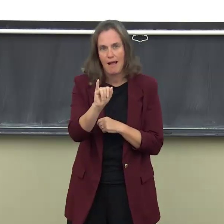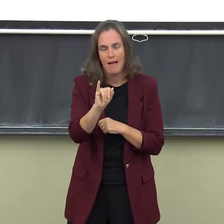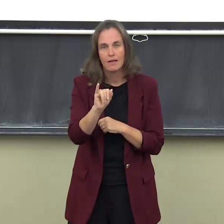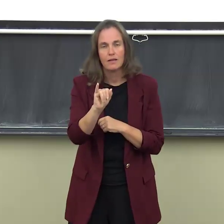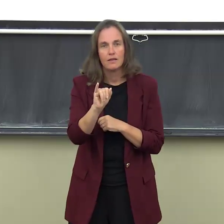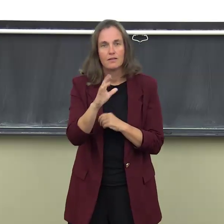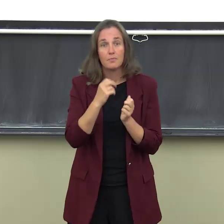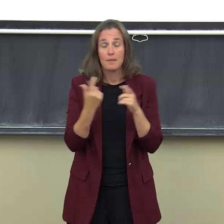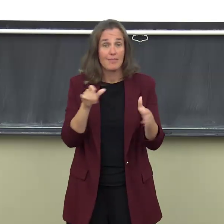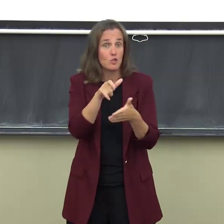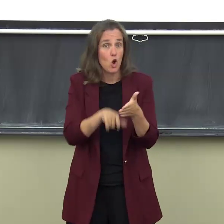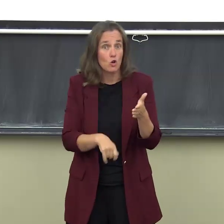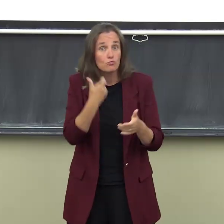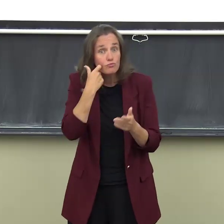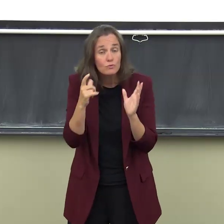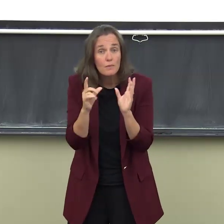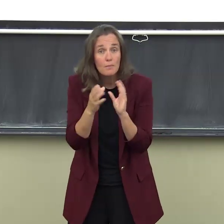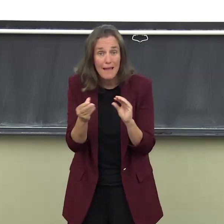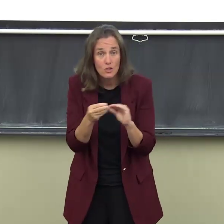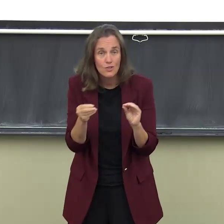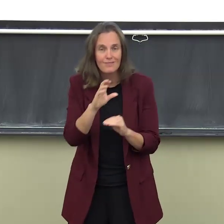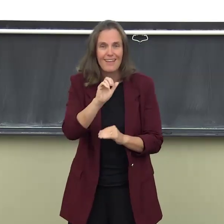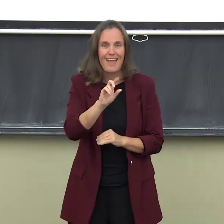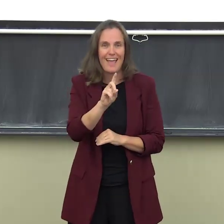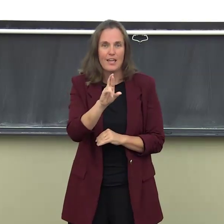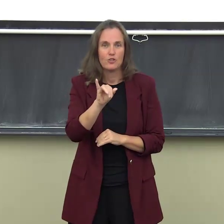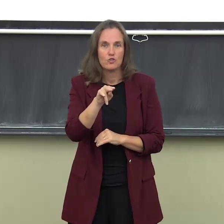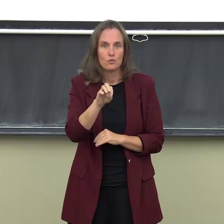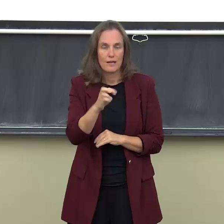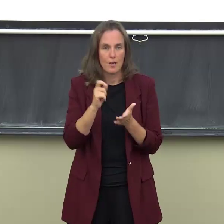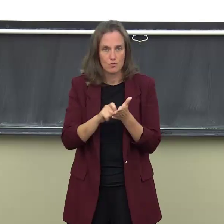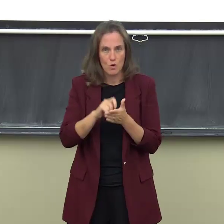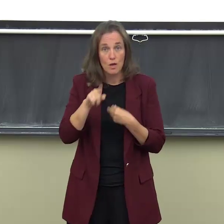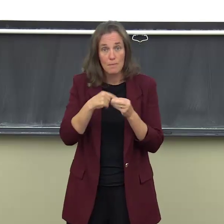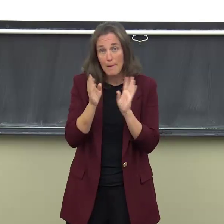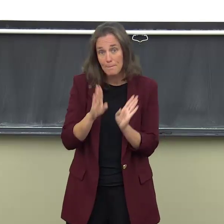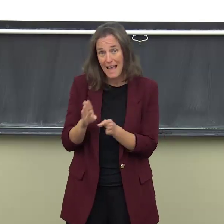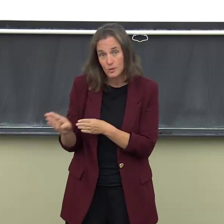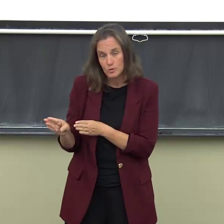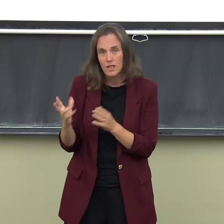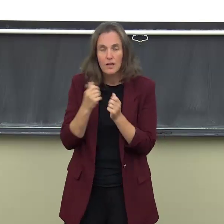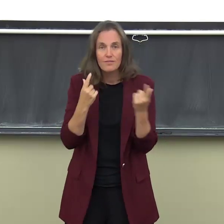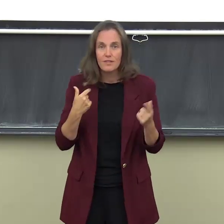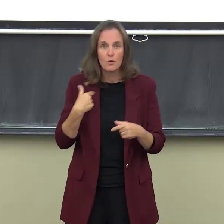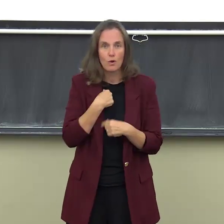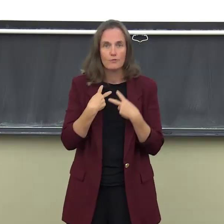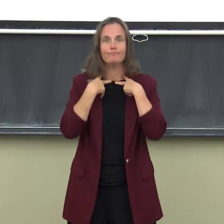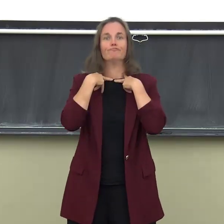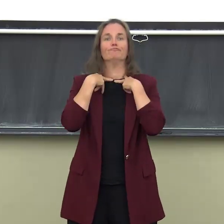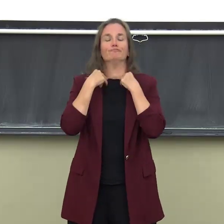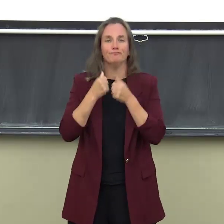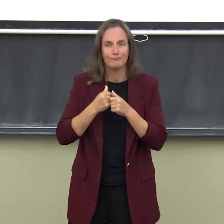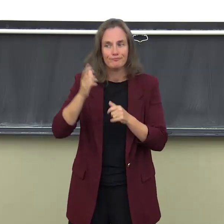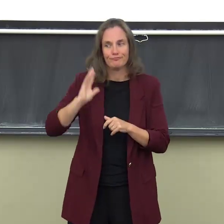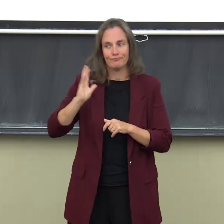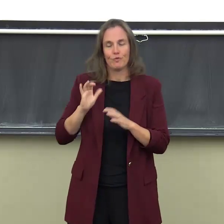this article that was mentioned earlier that Adrian wrote about, like the patterns, and we're just sort of getting trapped in the past of these patterns when we